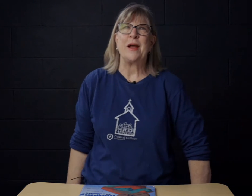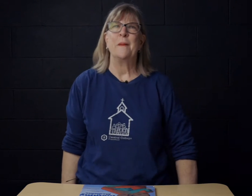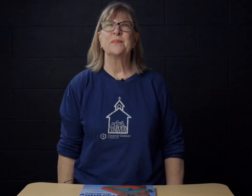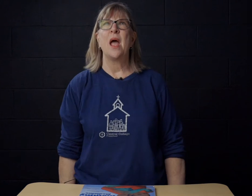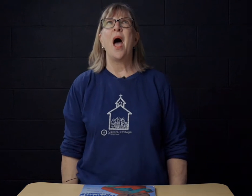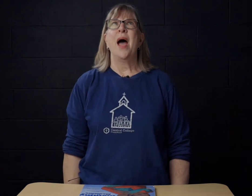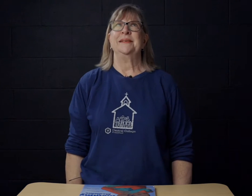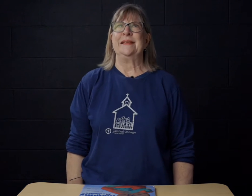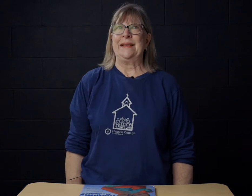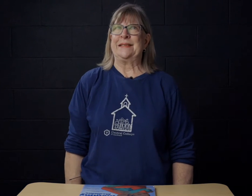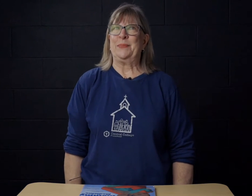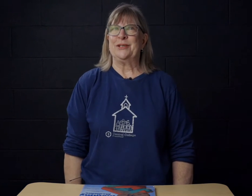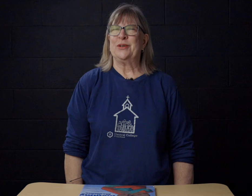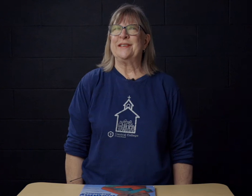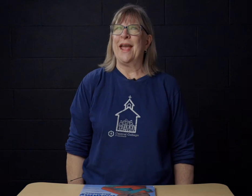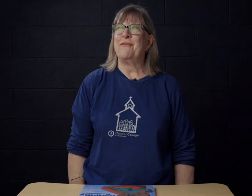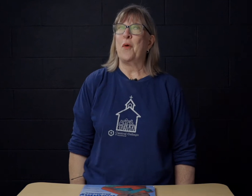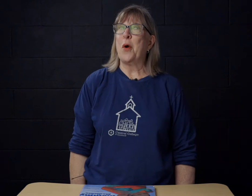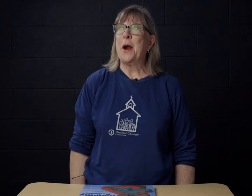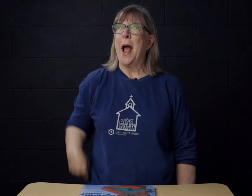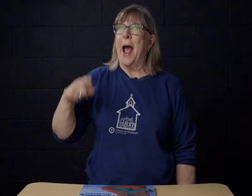here. Today is a special day for,